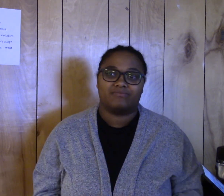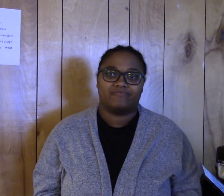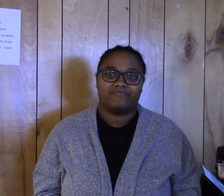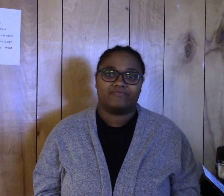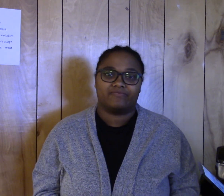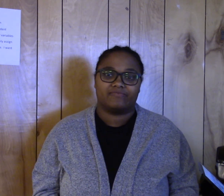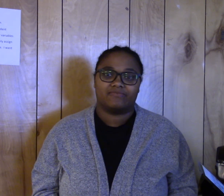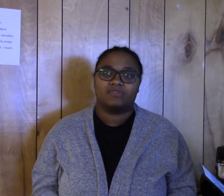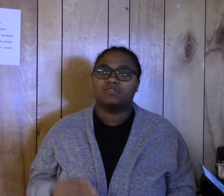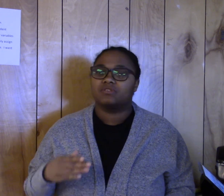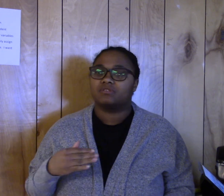want to see?